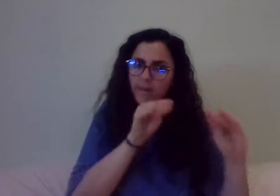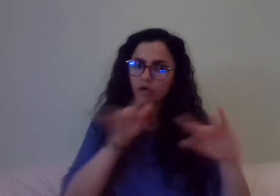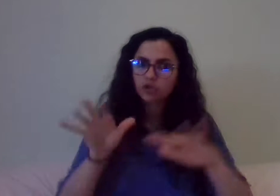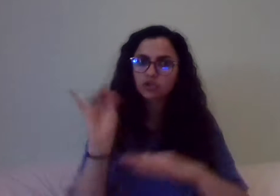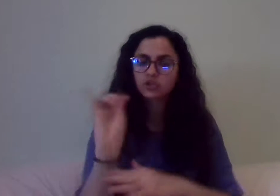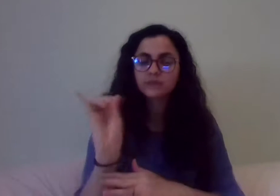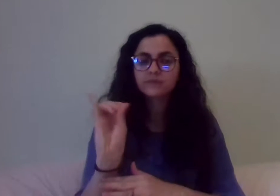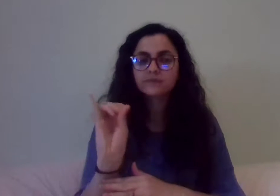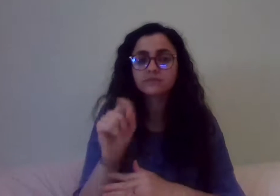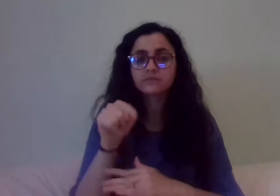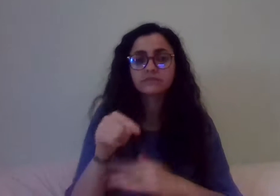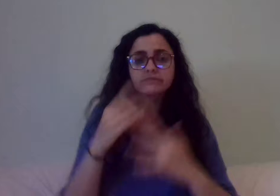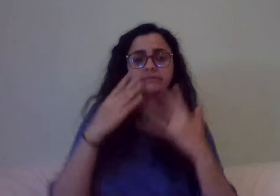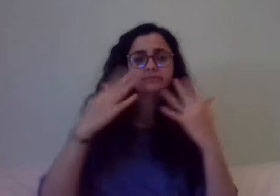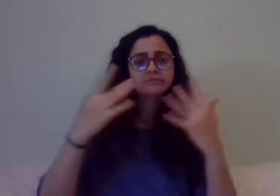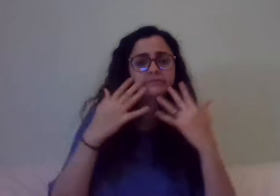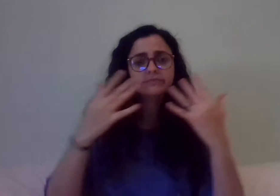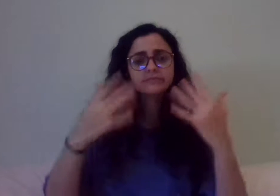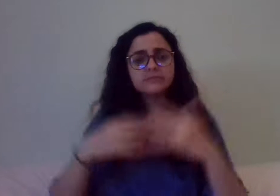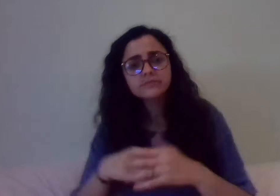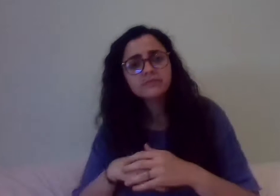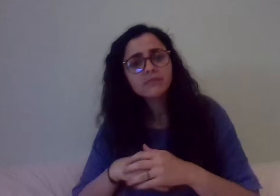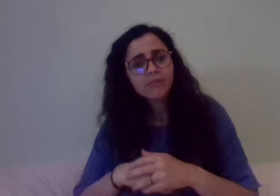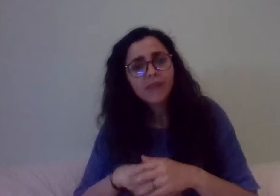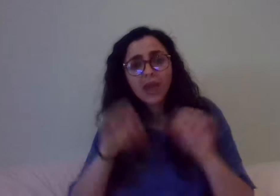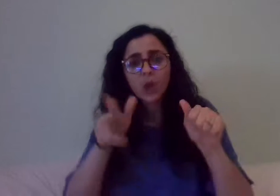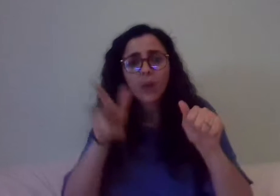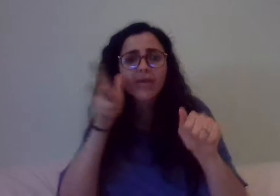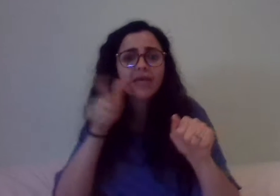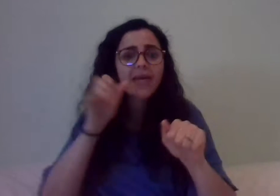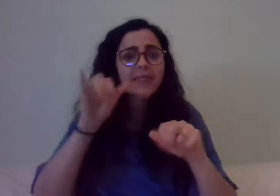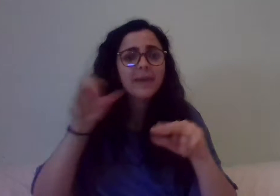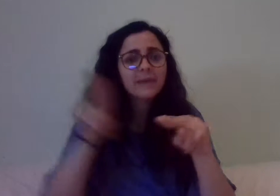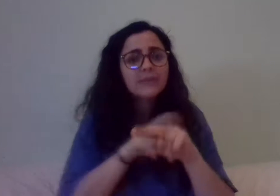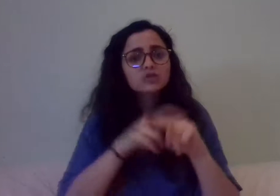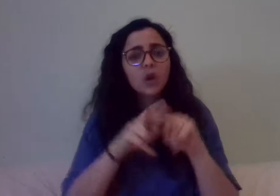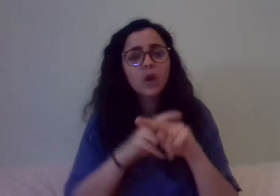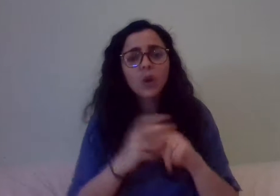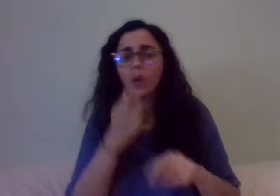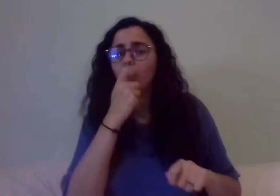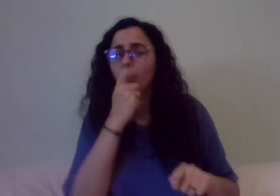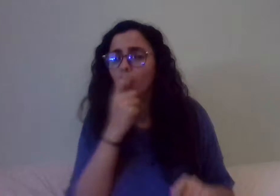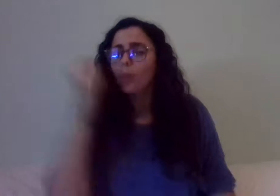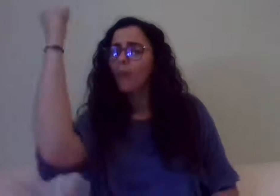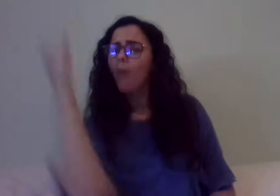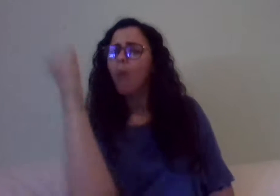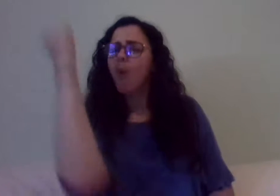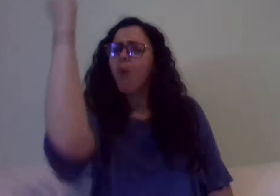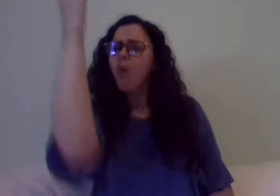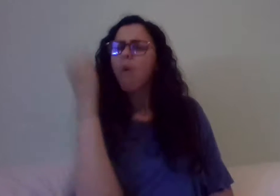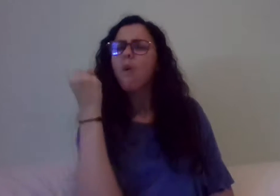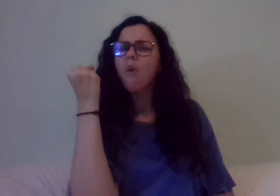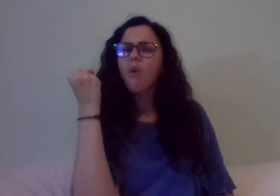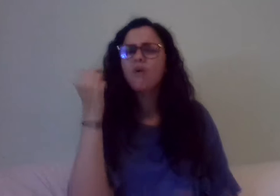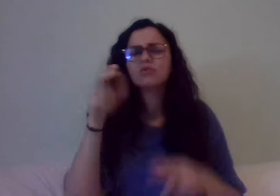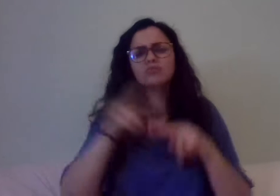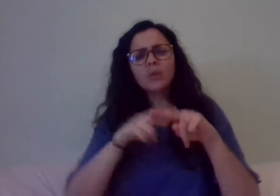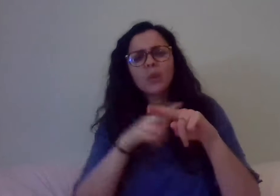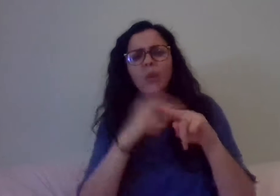Can't you hear that train whistle blow? Can't you hear that train whistle blow? Can't you hear that train whistle blow?